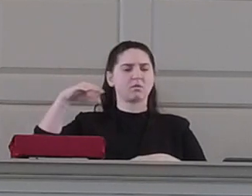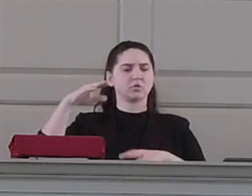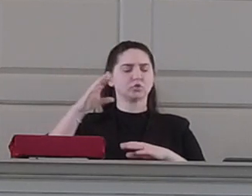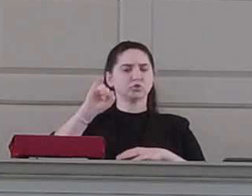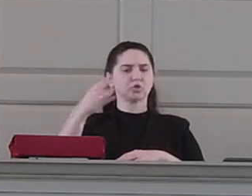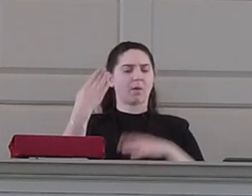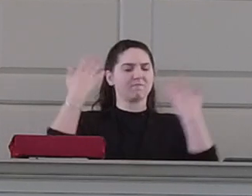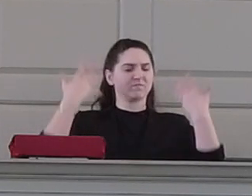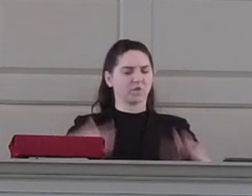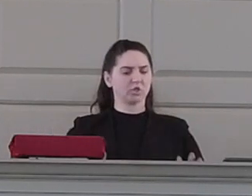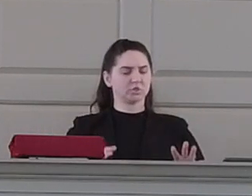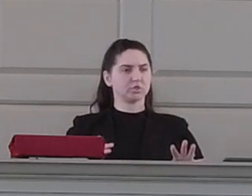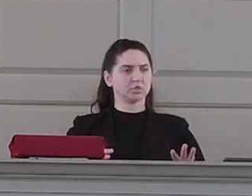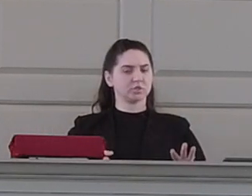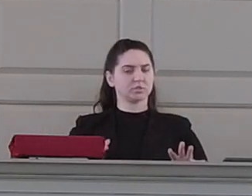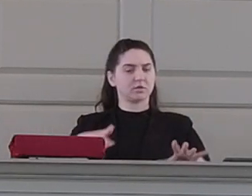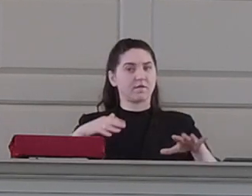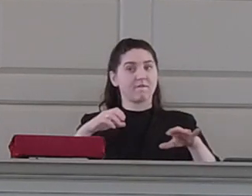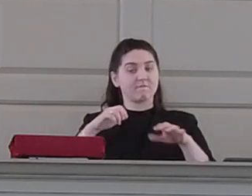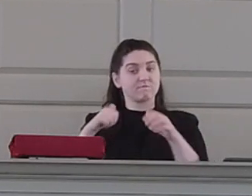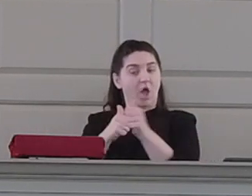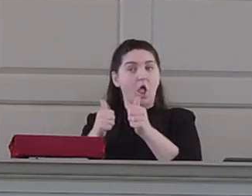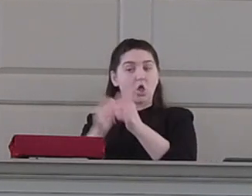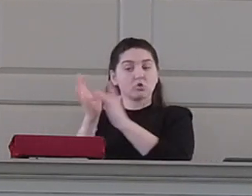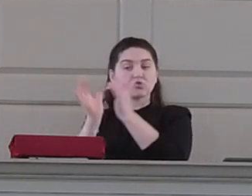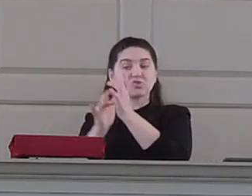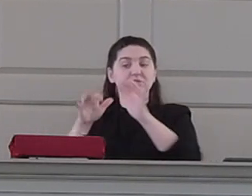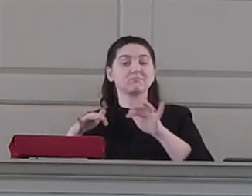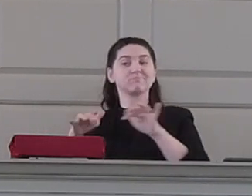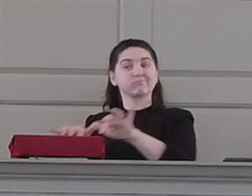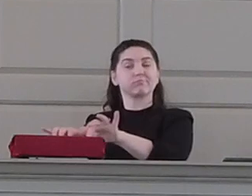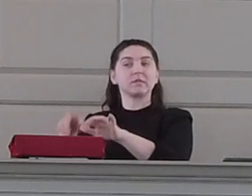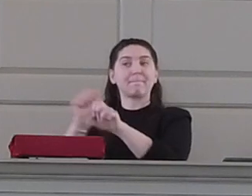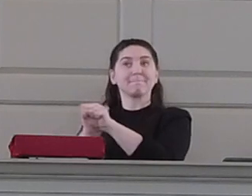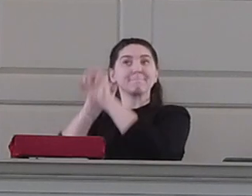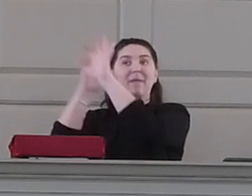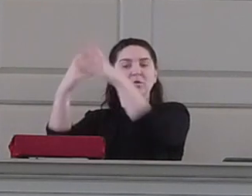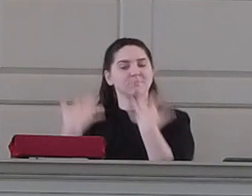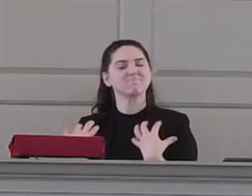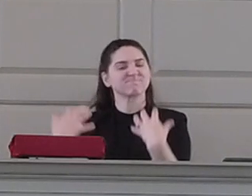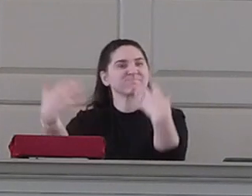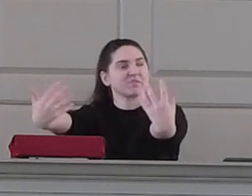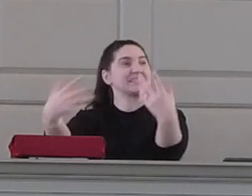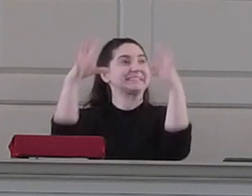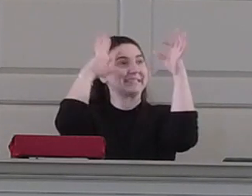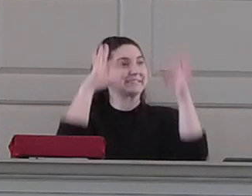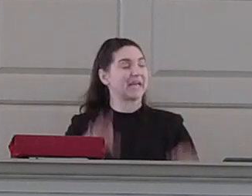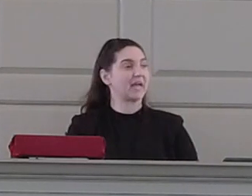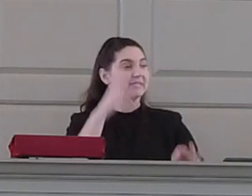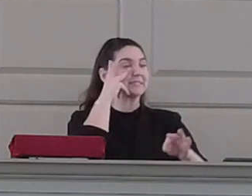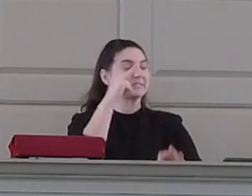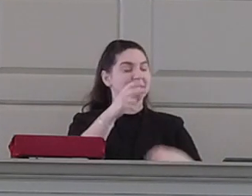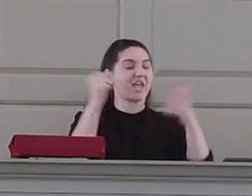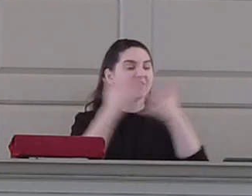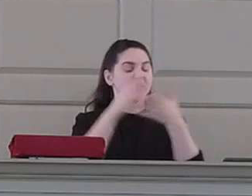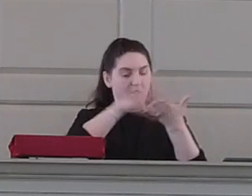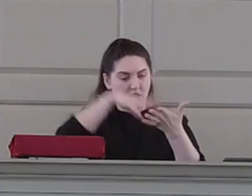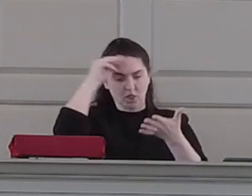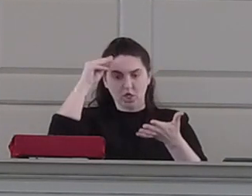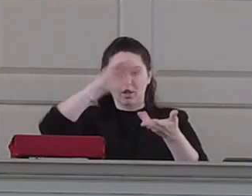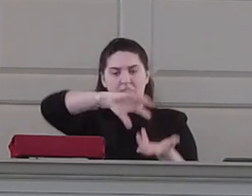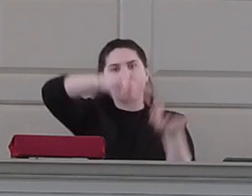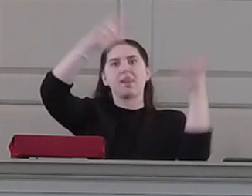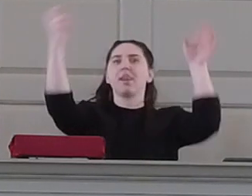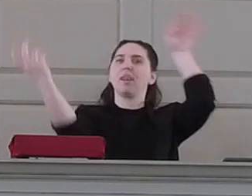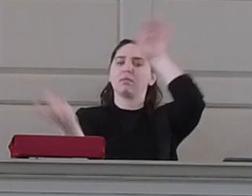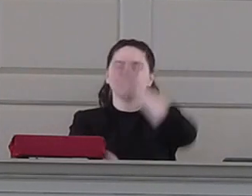Remember when Jesus went up the mountain followed by a very large crowd and proceeded to turn everything that we had learned